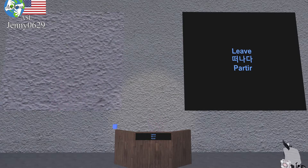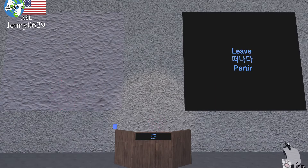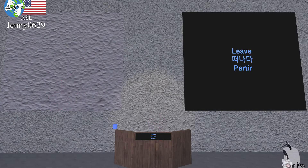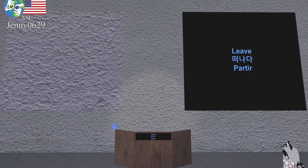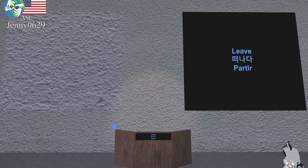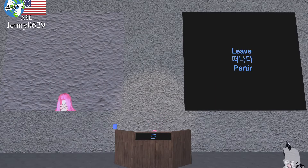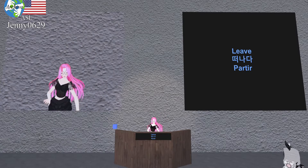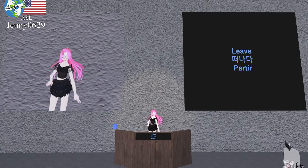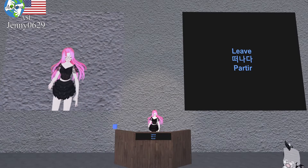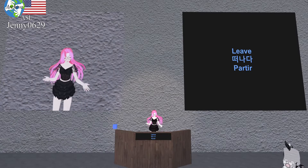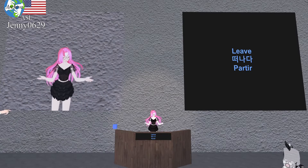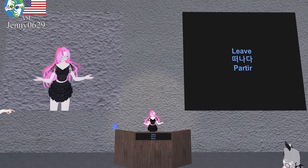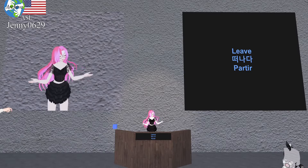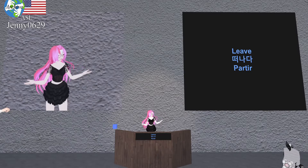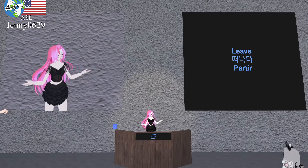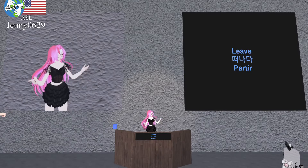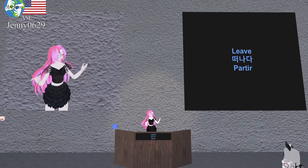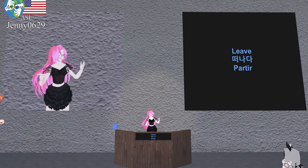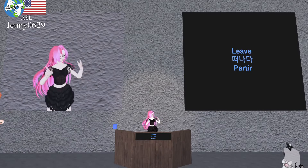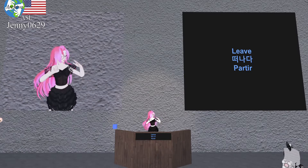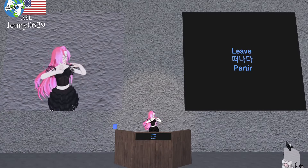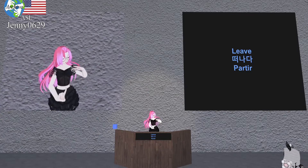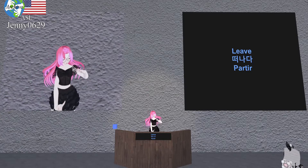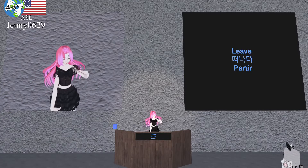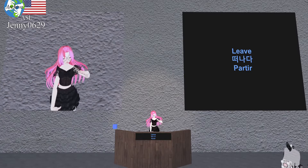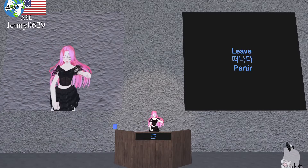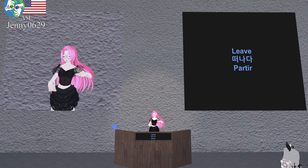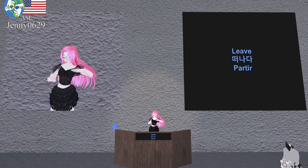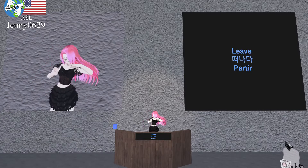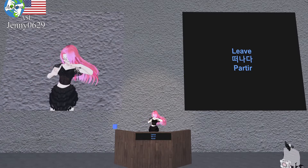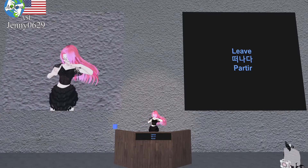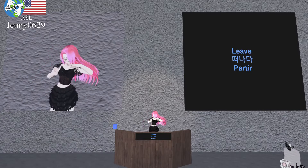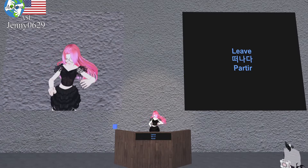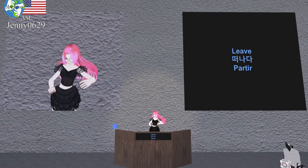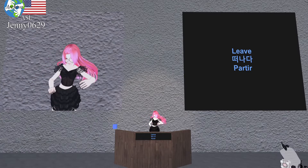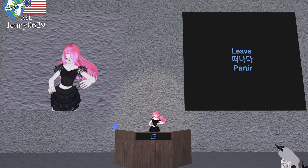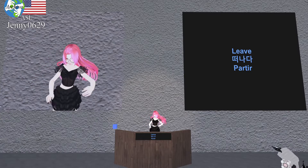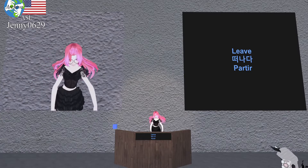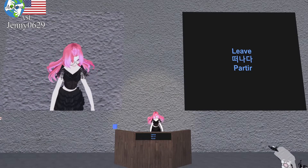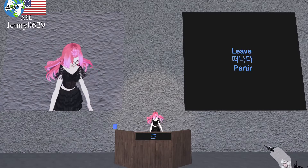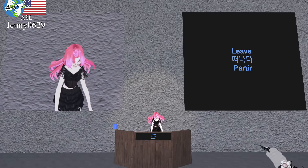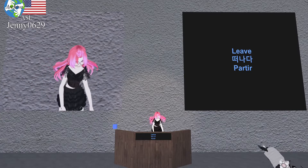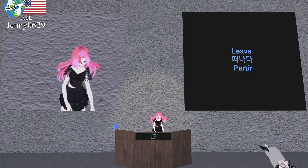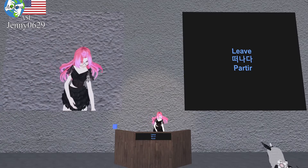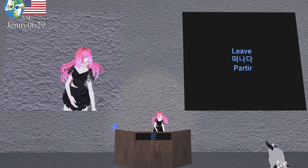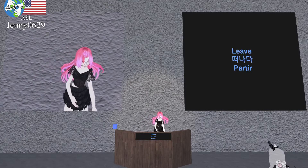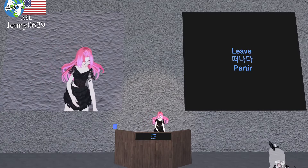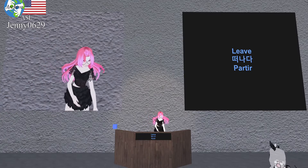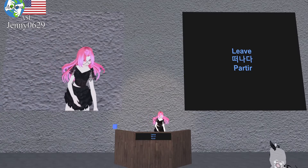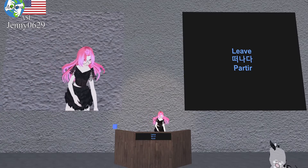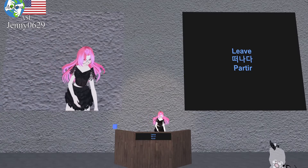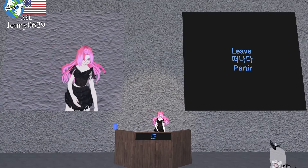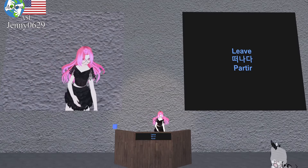like like you're gonna see that.